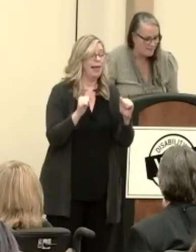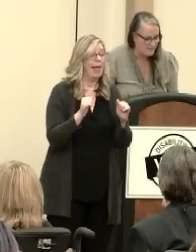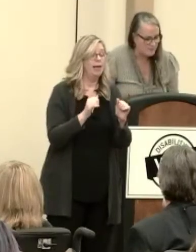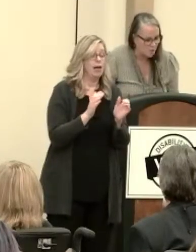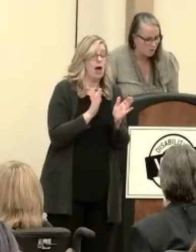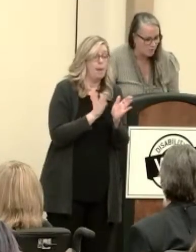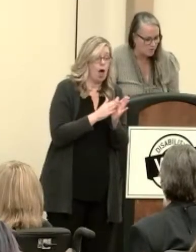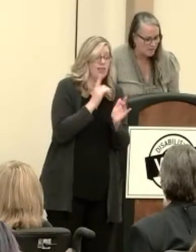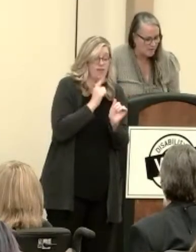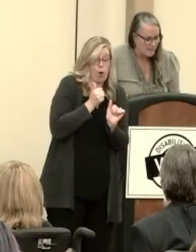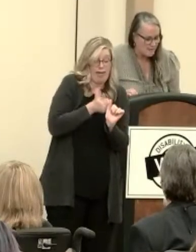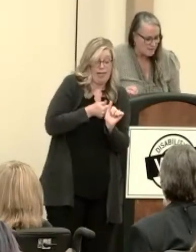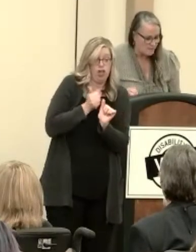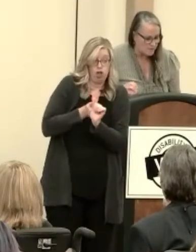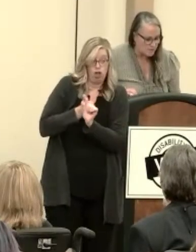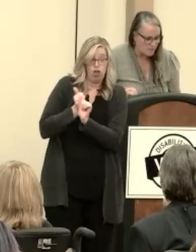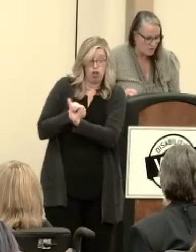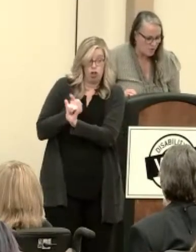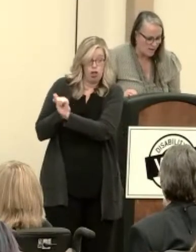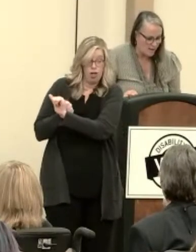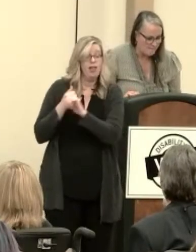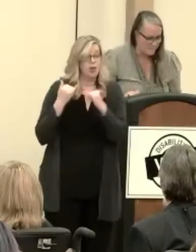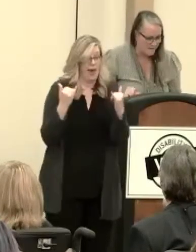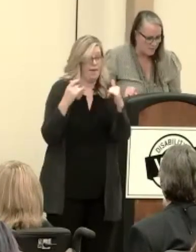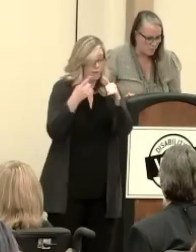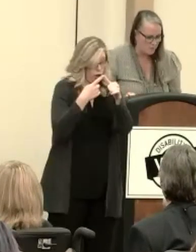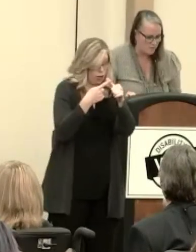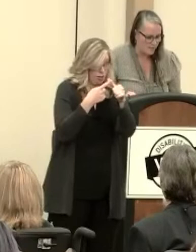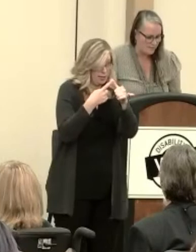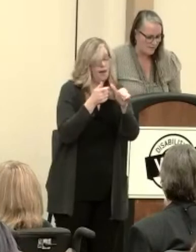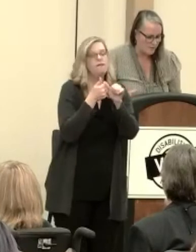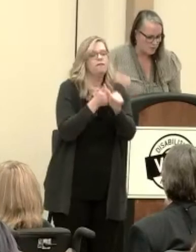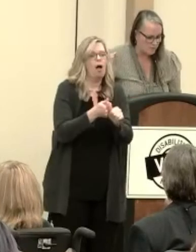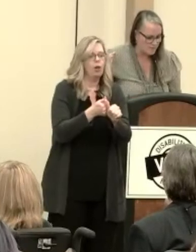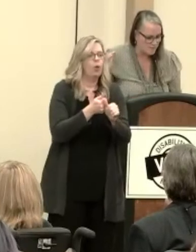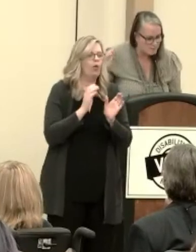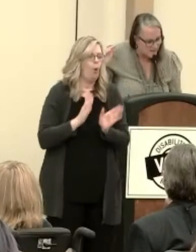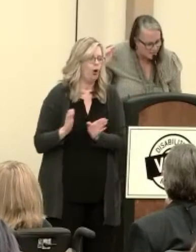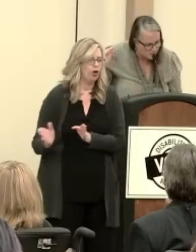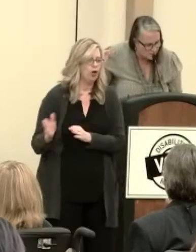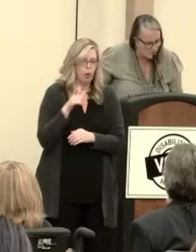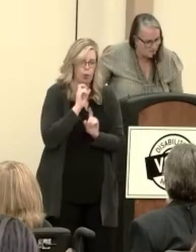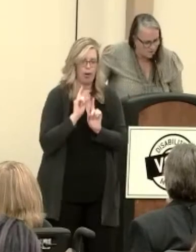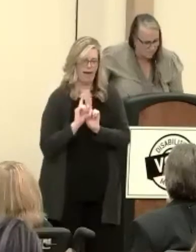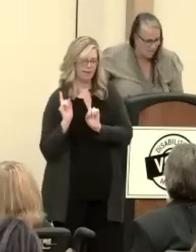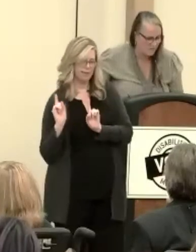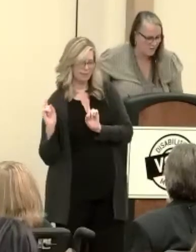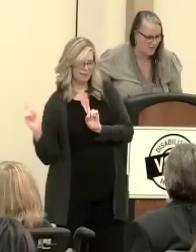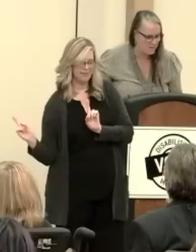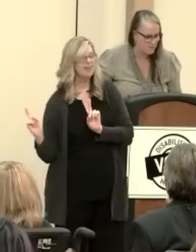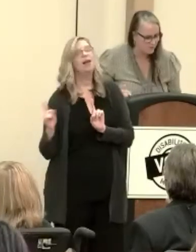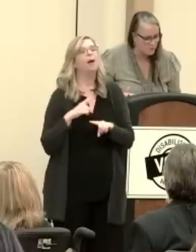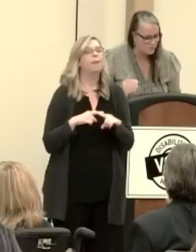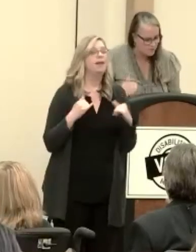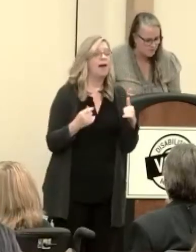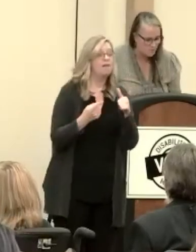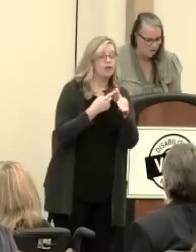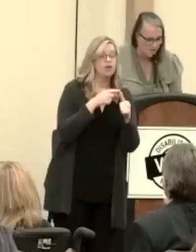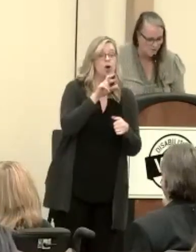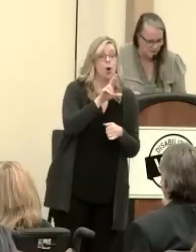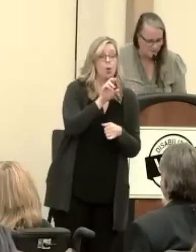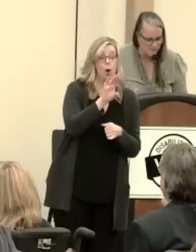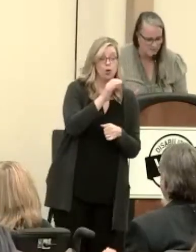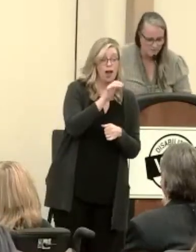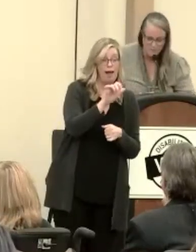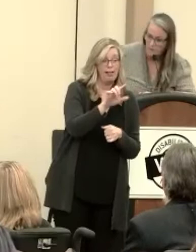each candidate. It's hard work. So I'm just going to go in order of who is standing here, and I'll go down the line. So first, Rochelle